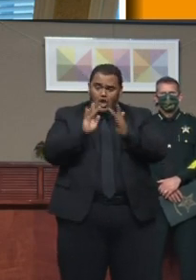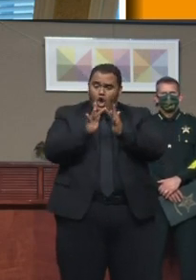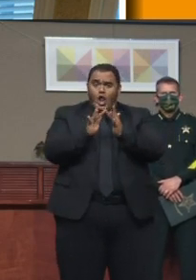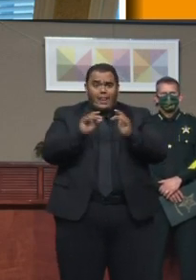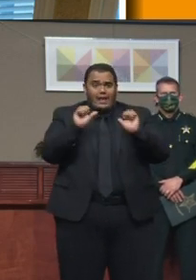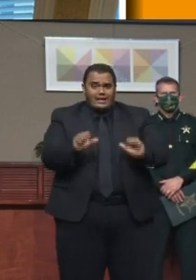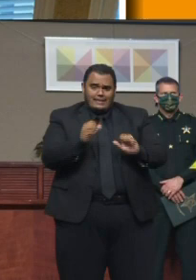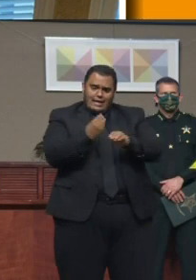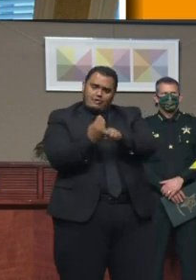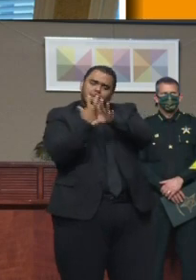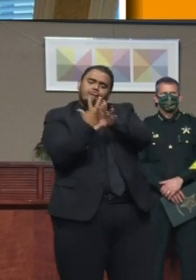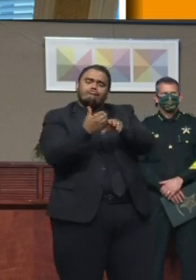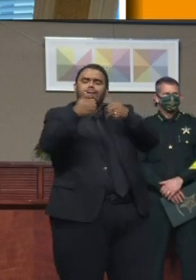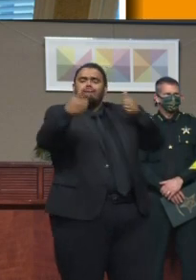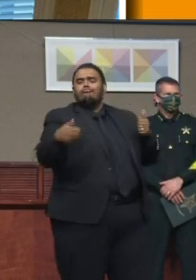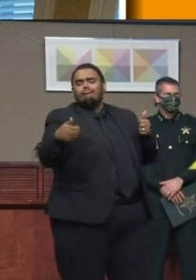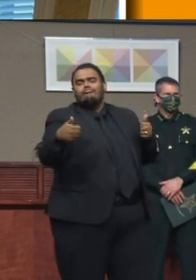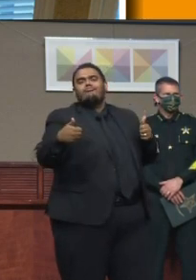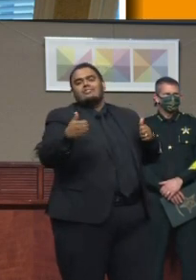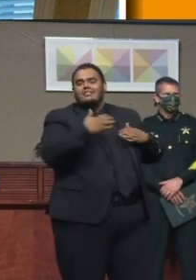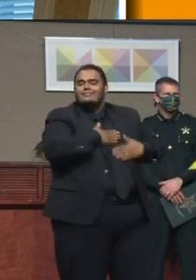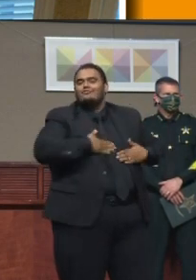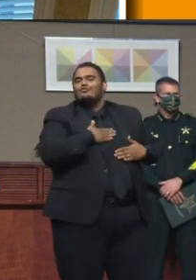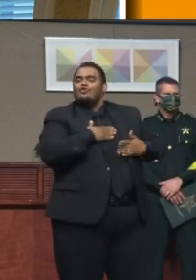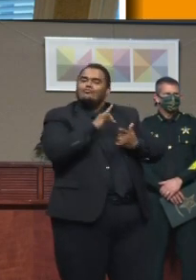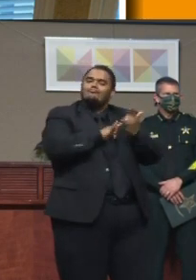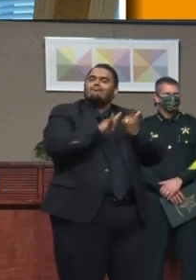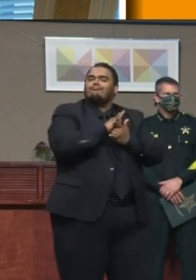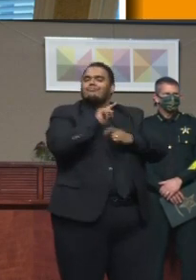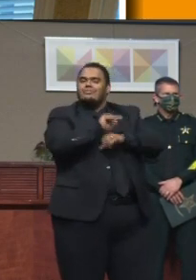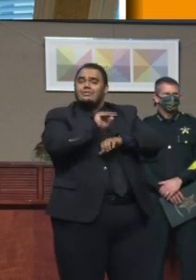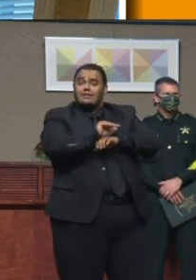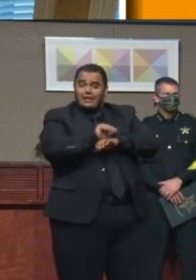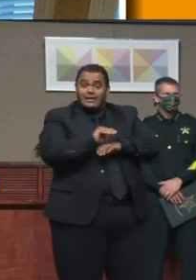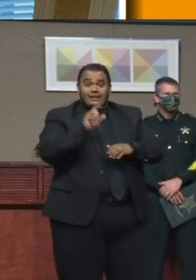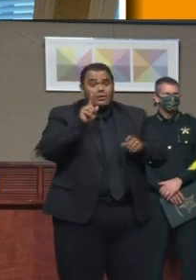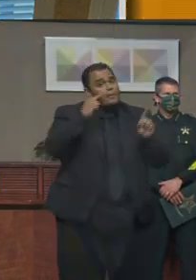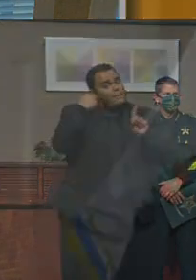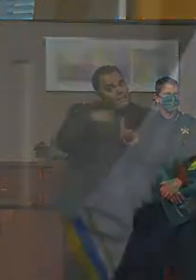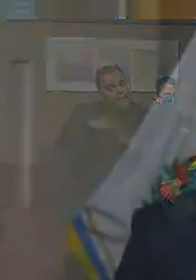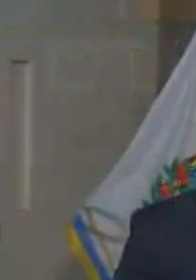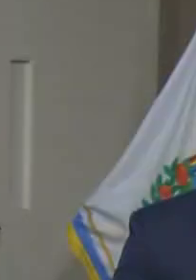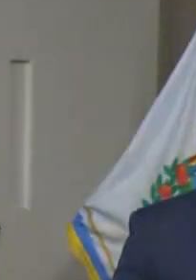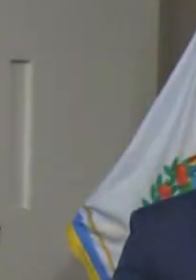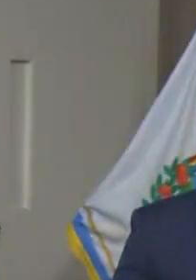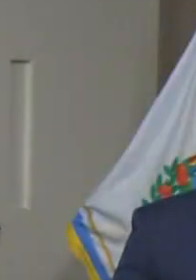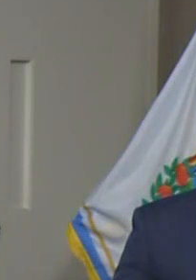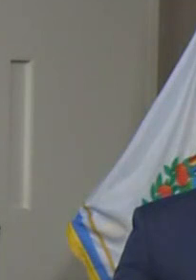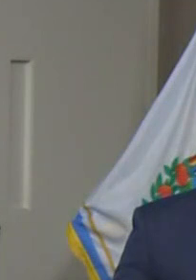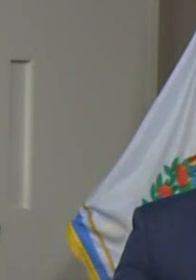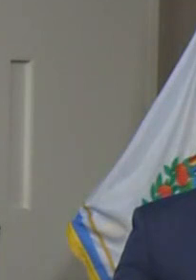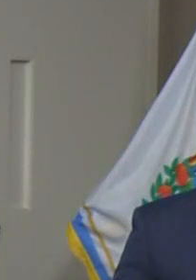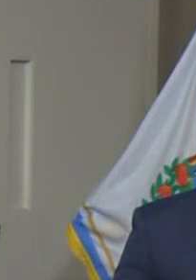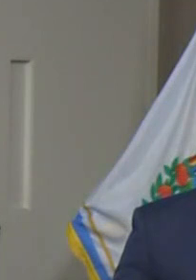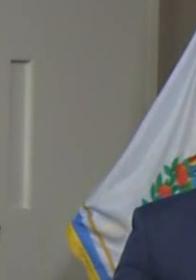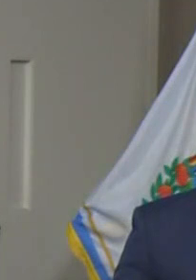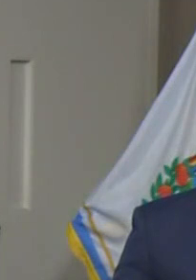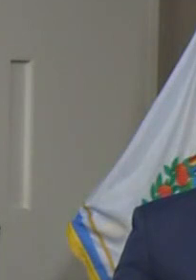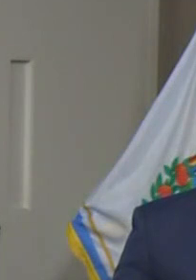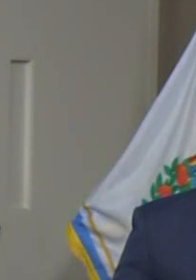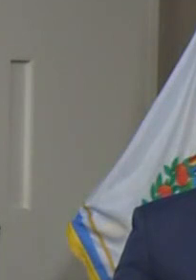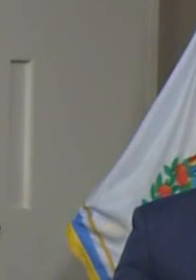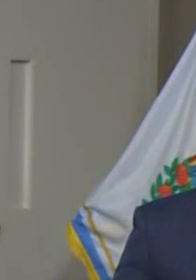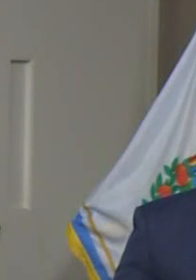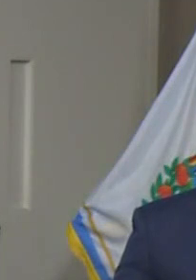In addition, there will be other date night activities you can do in our community and still stay socially distant,